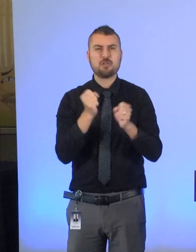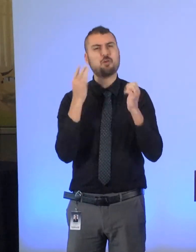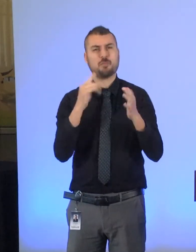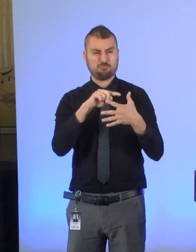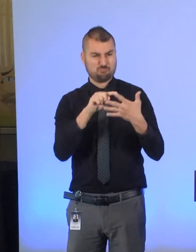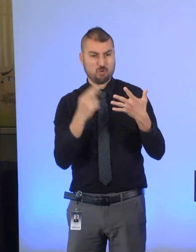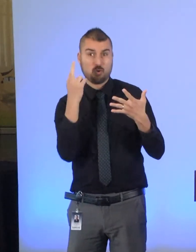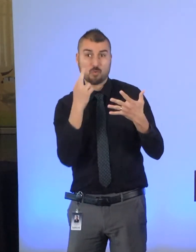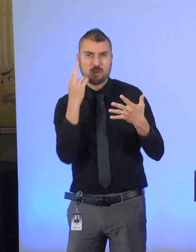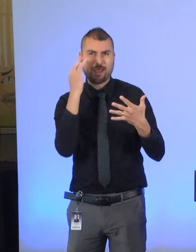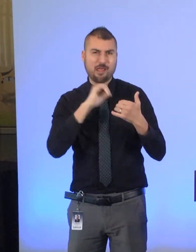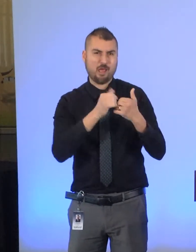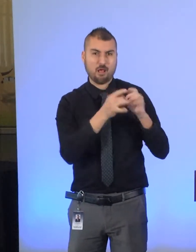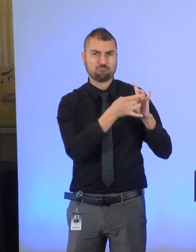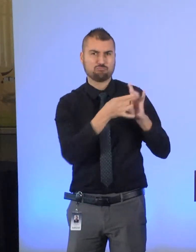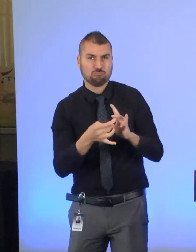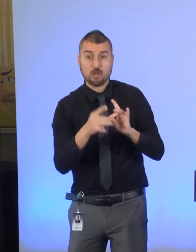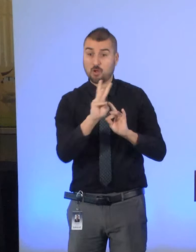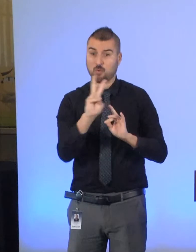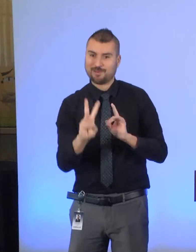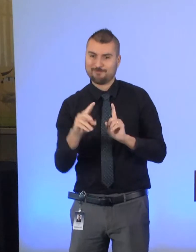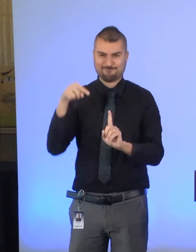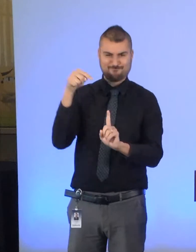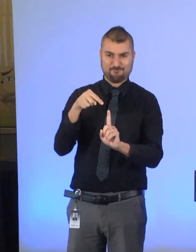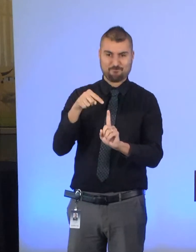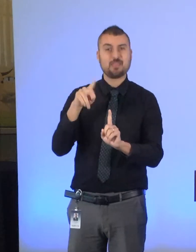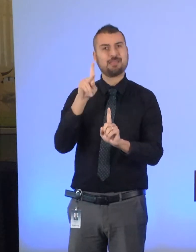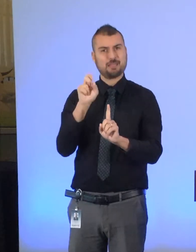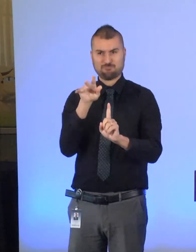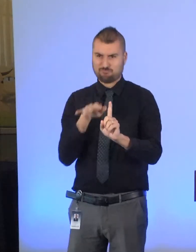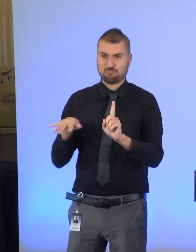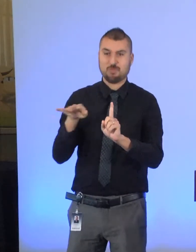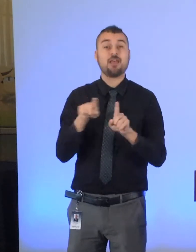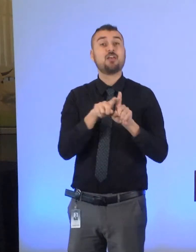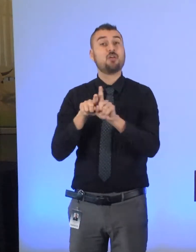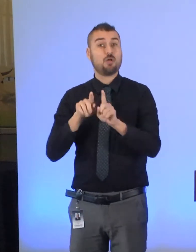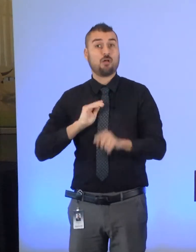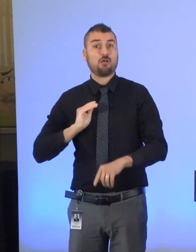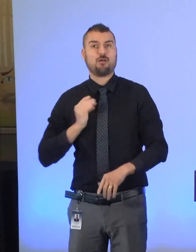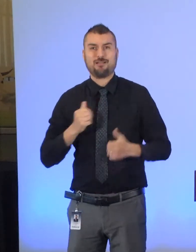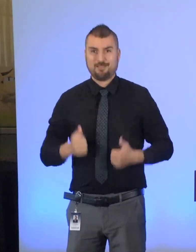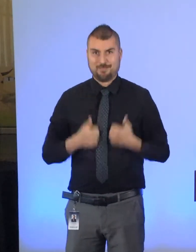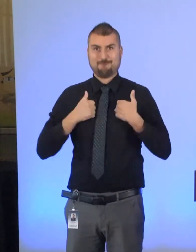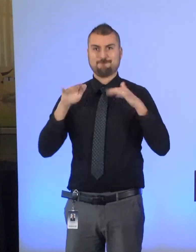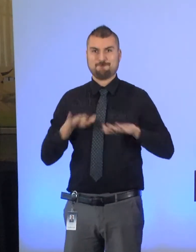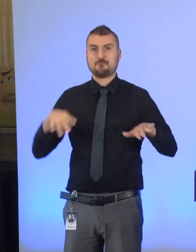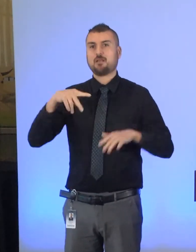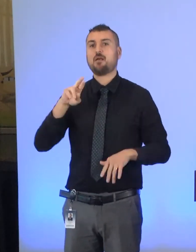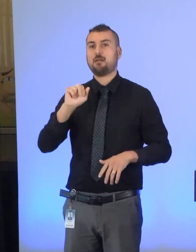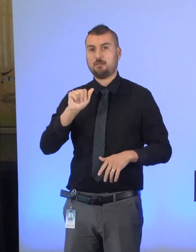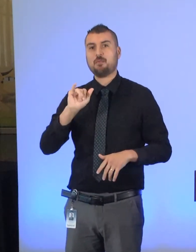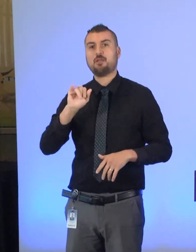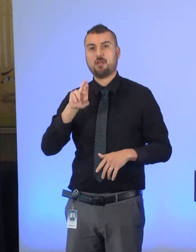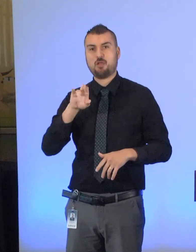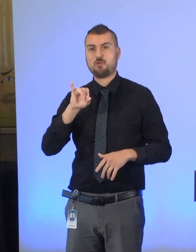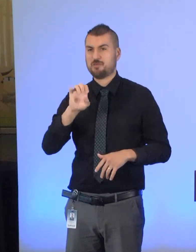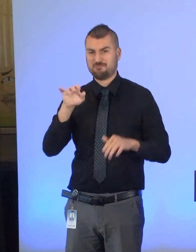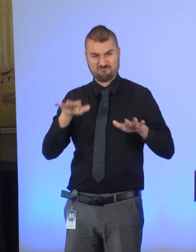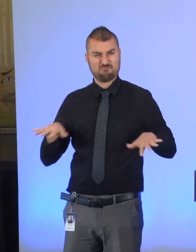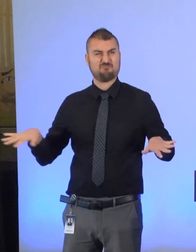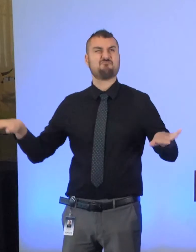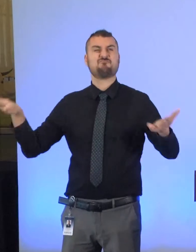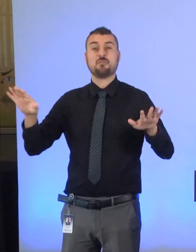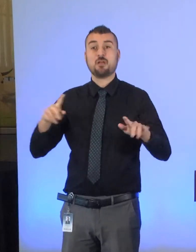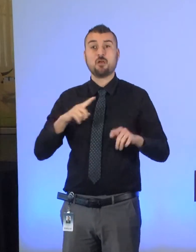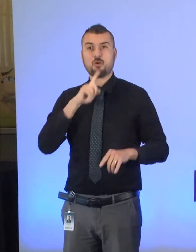Wichita and Kansas and our life on the prairies overall. There are references and echoes really